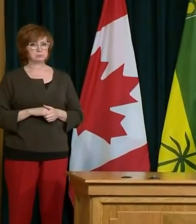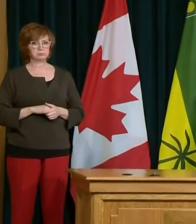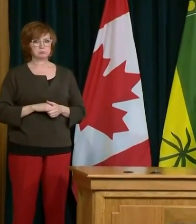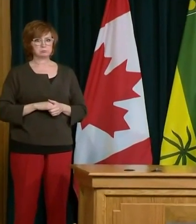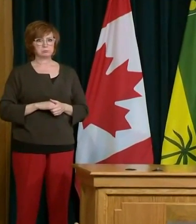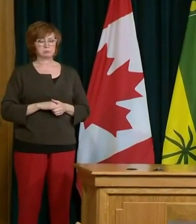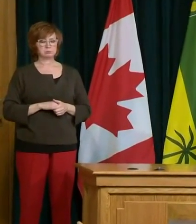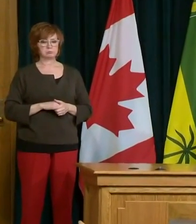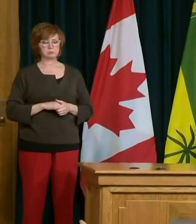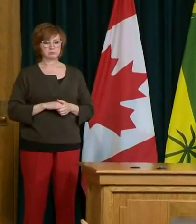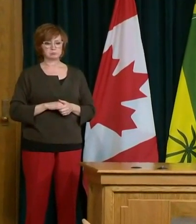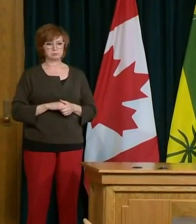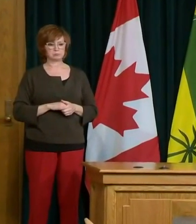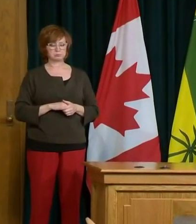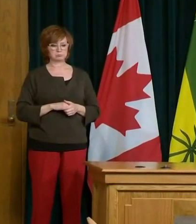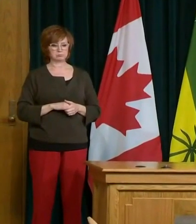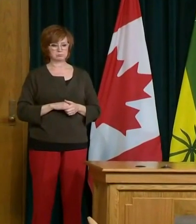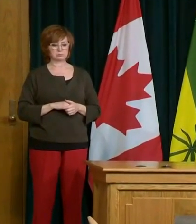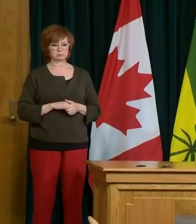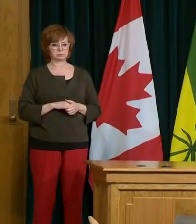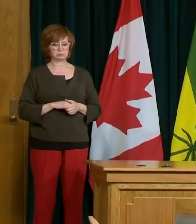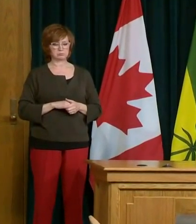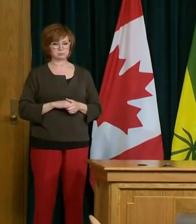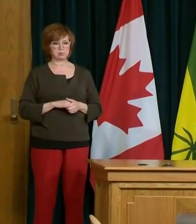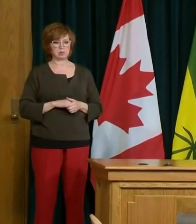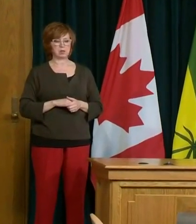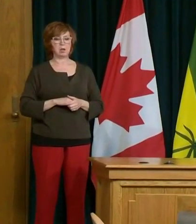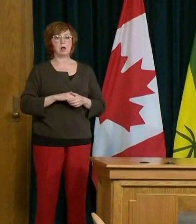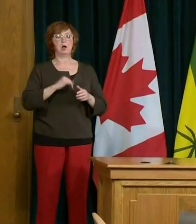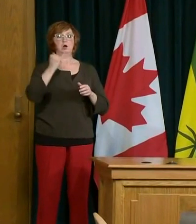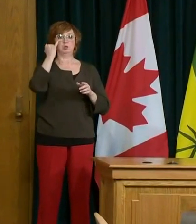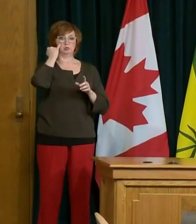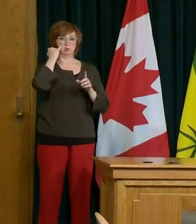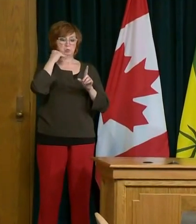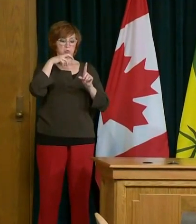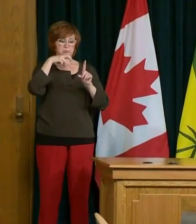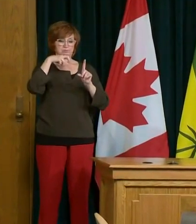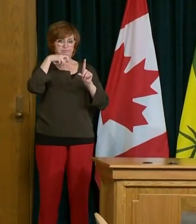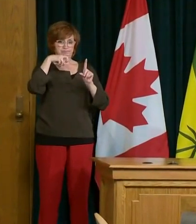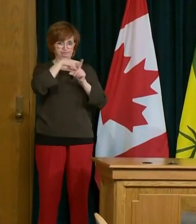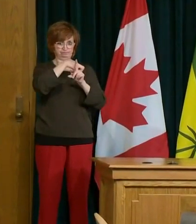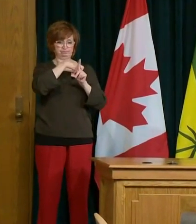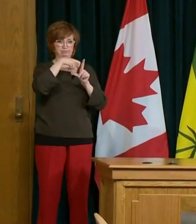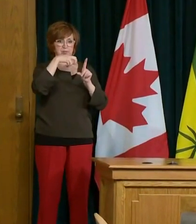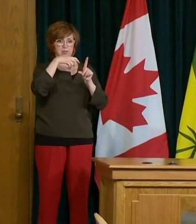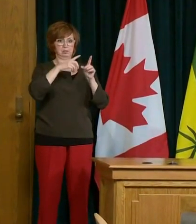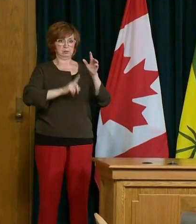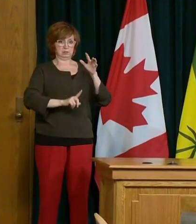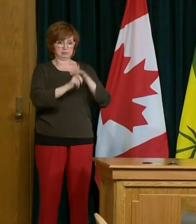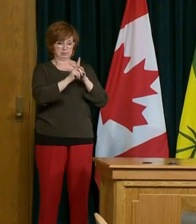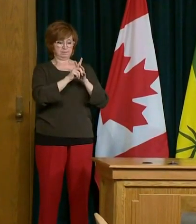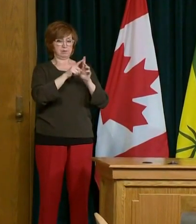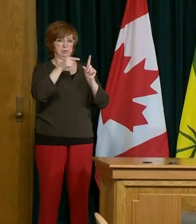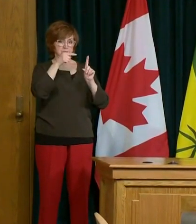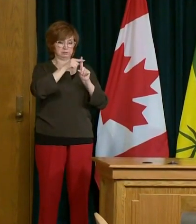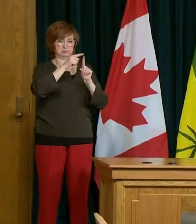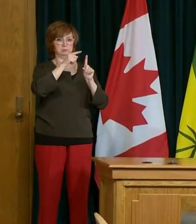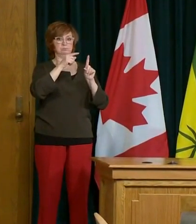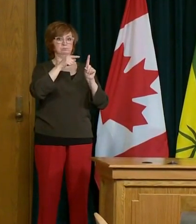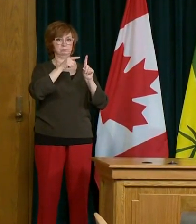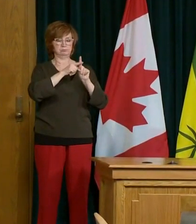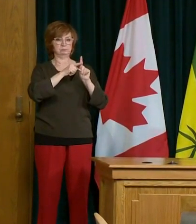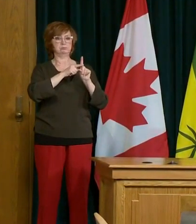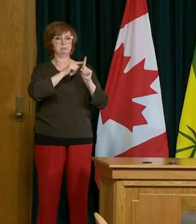So anytime that a case is identified, the case is followed up by public health on a daily basis.